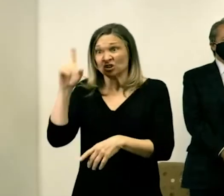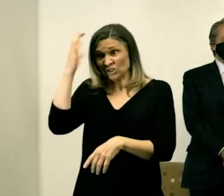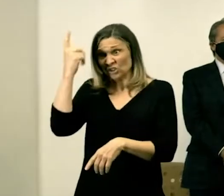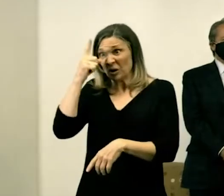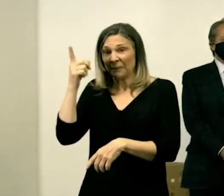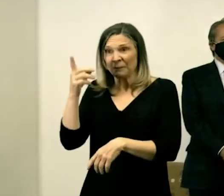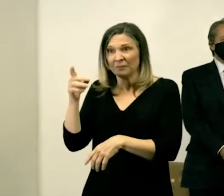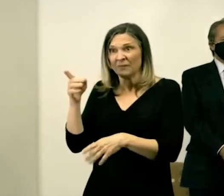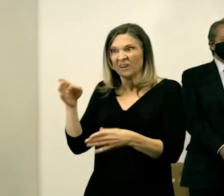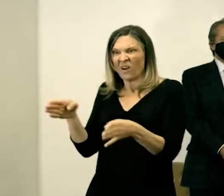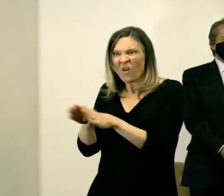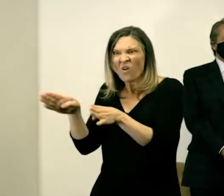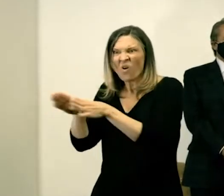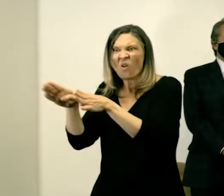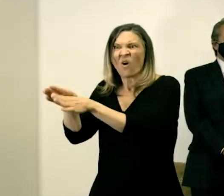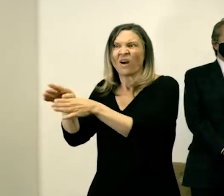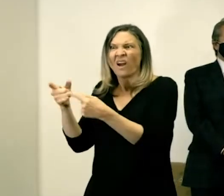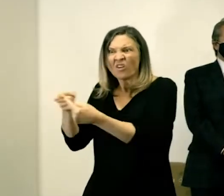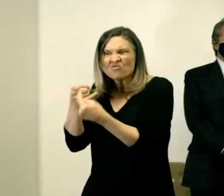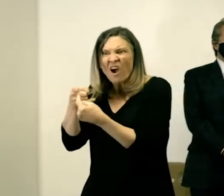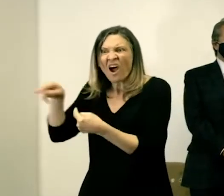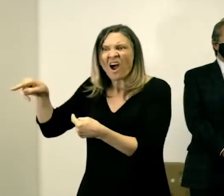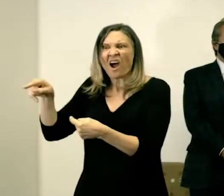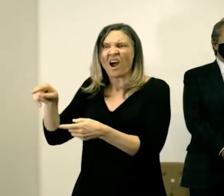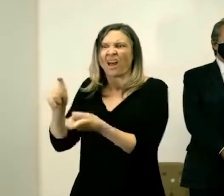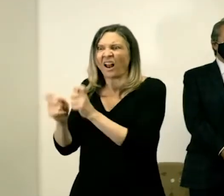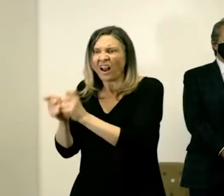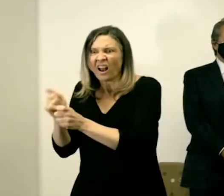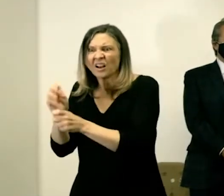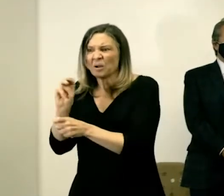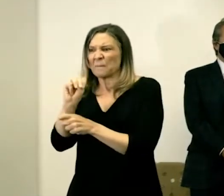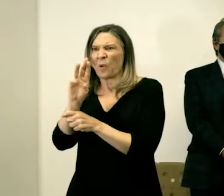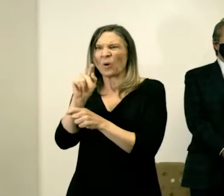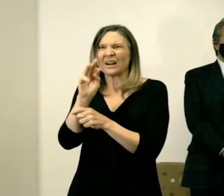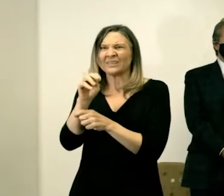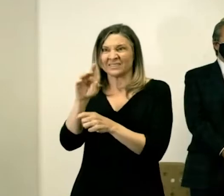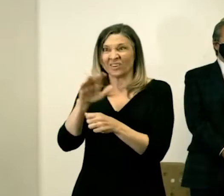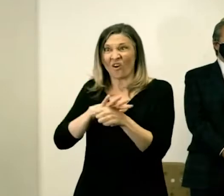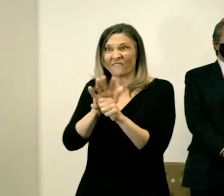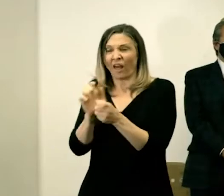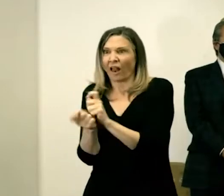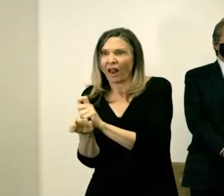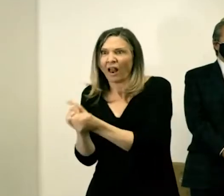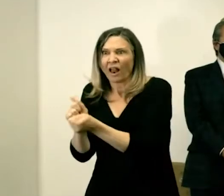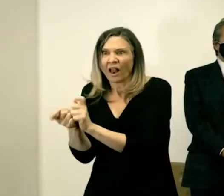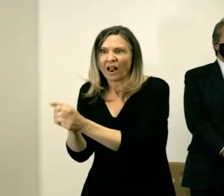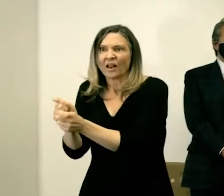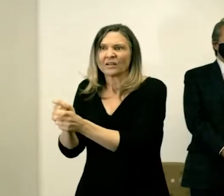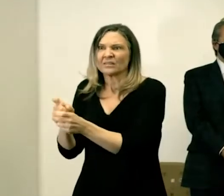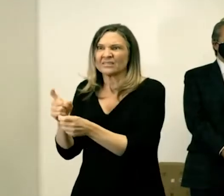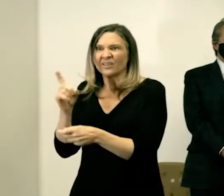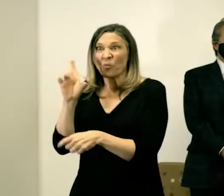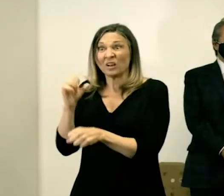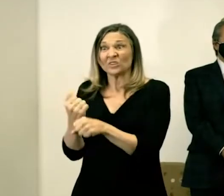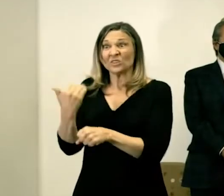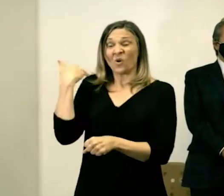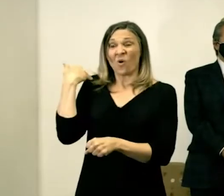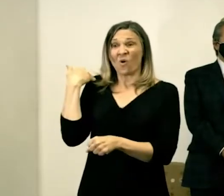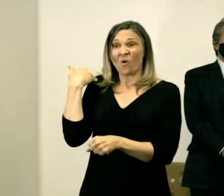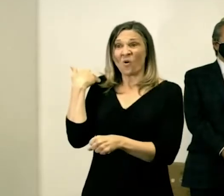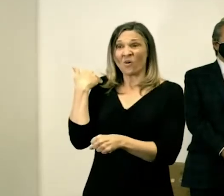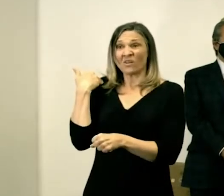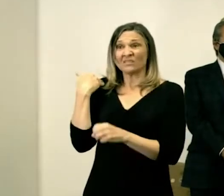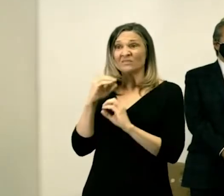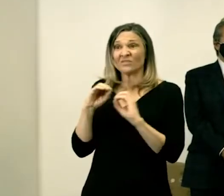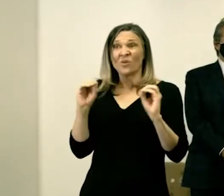struggle with all these mutations. We're going into something, unless you were around 100 years ago, no one's ever experienced in a lifetime. And